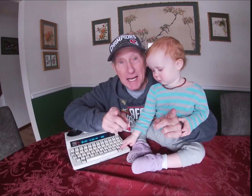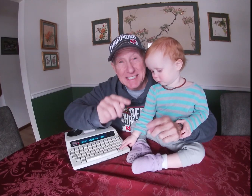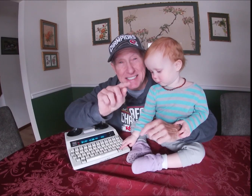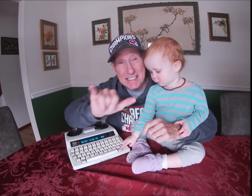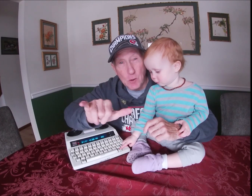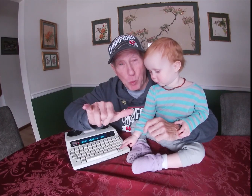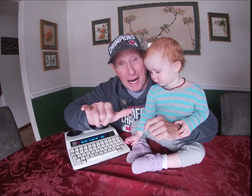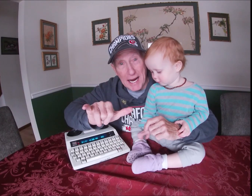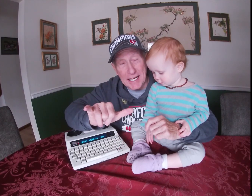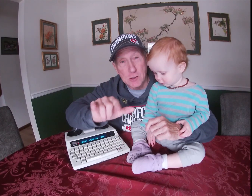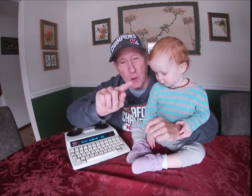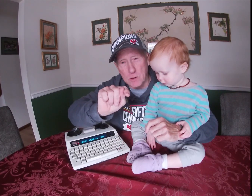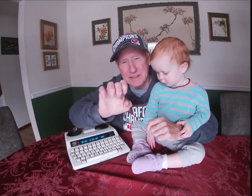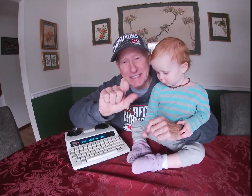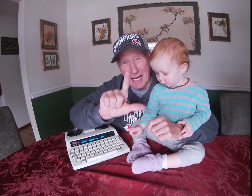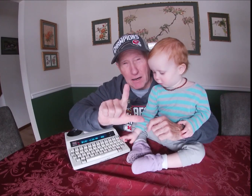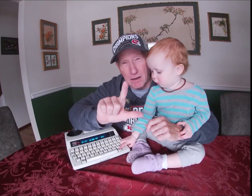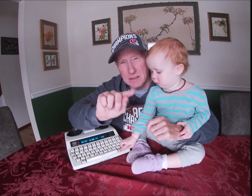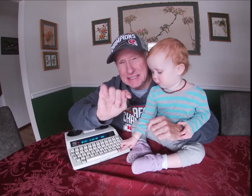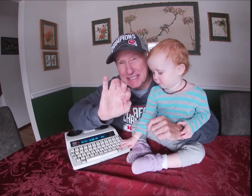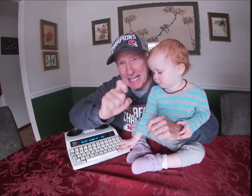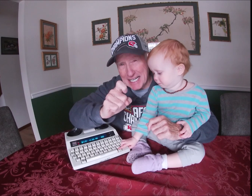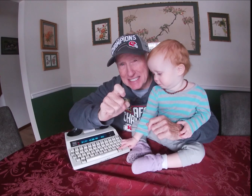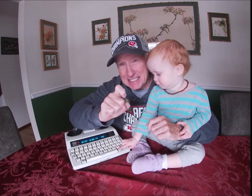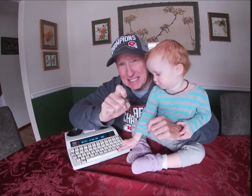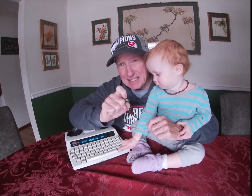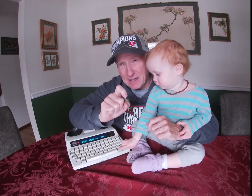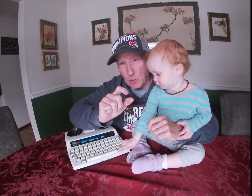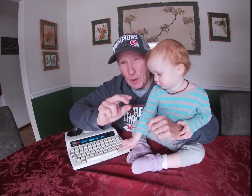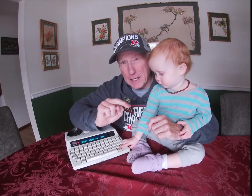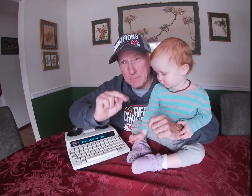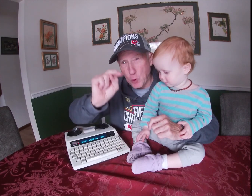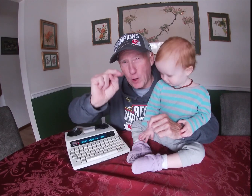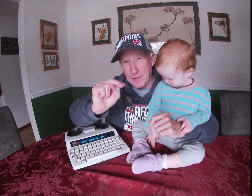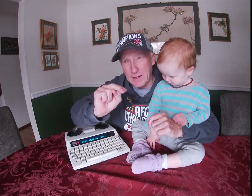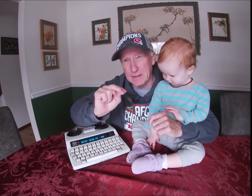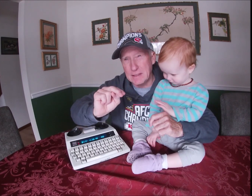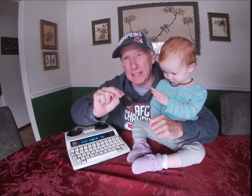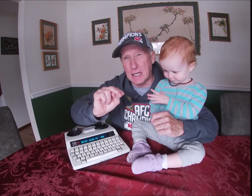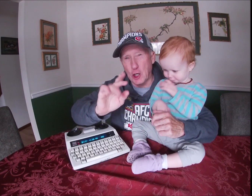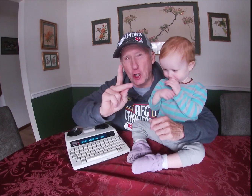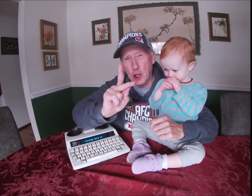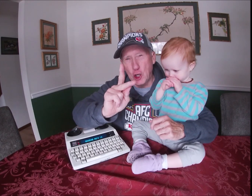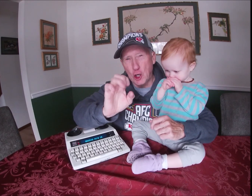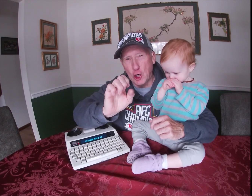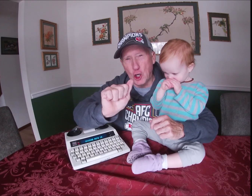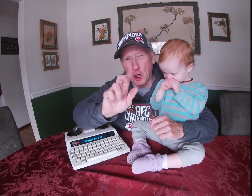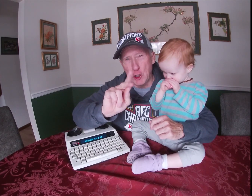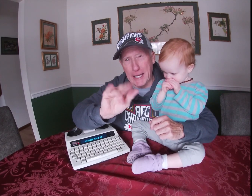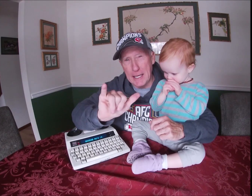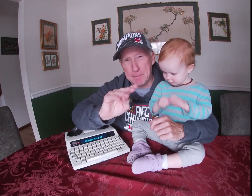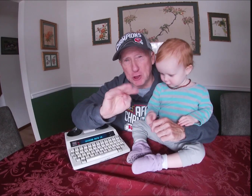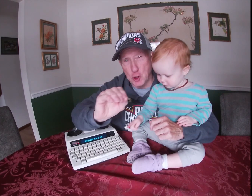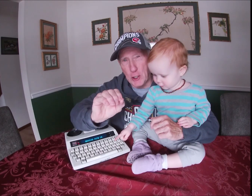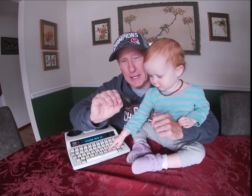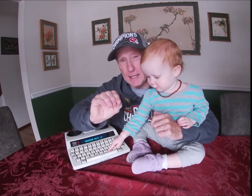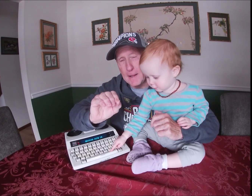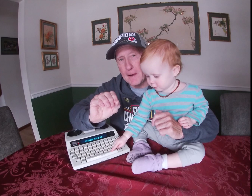to TTY called Teletype, way up north in Kearney, Missouri.